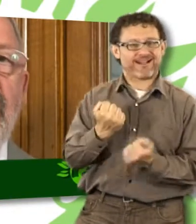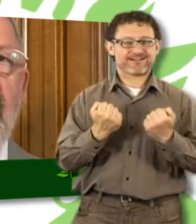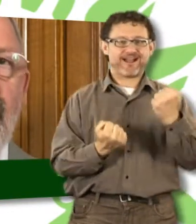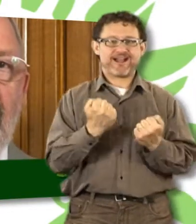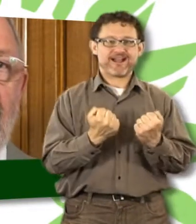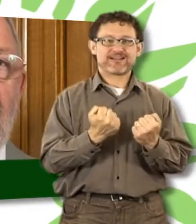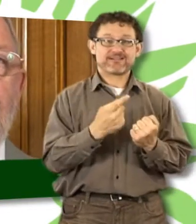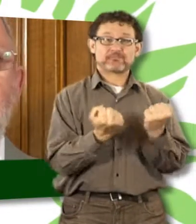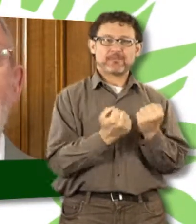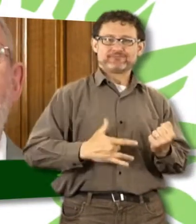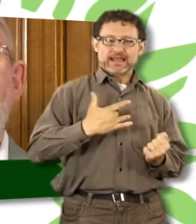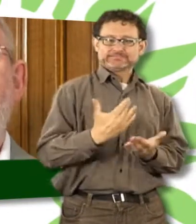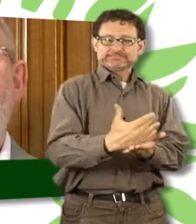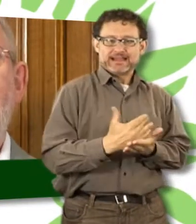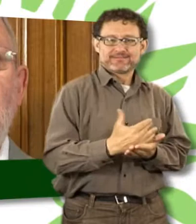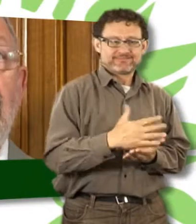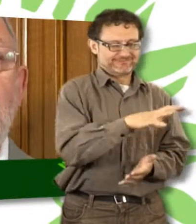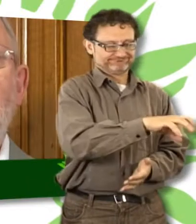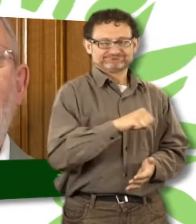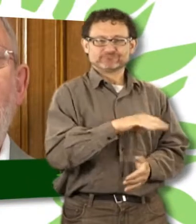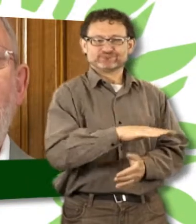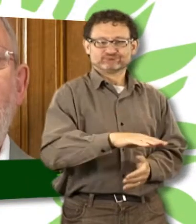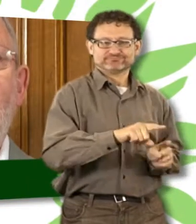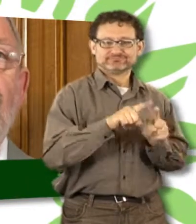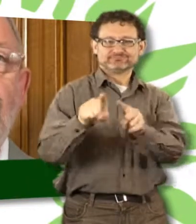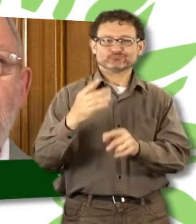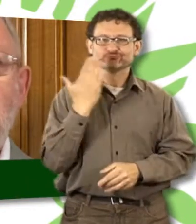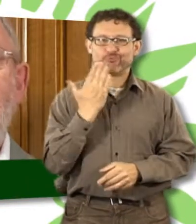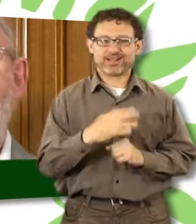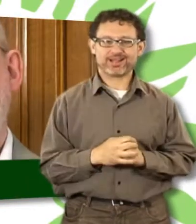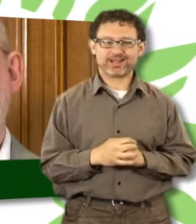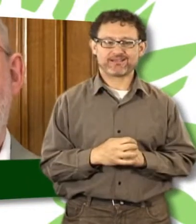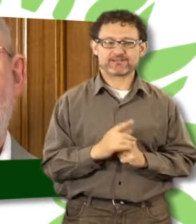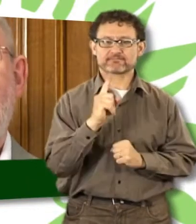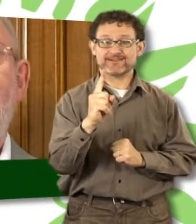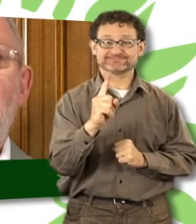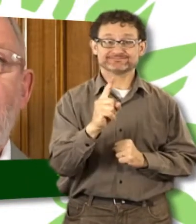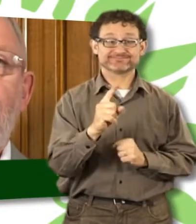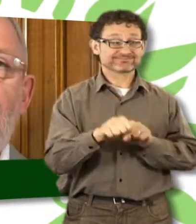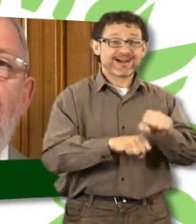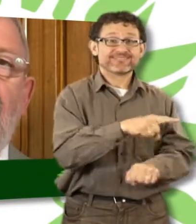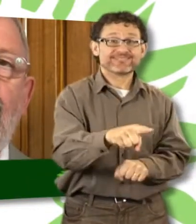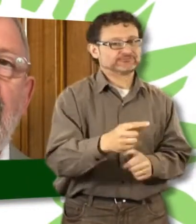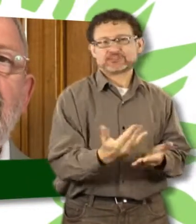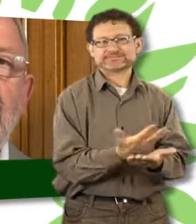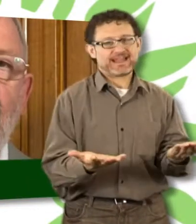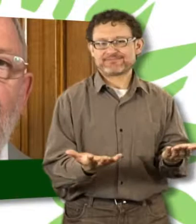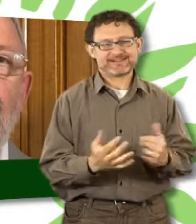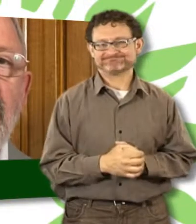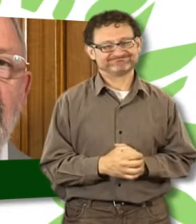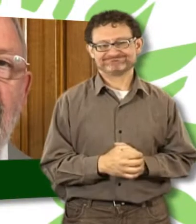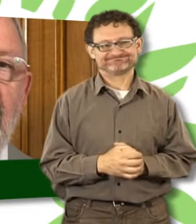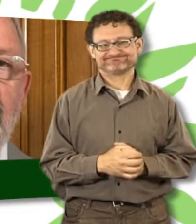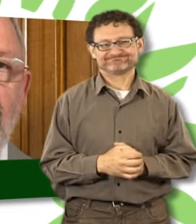that the only safe way they can get their children to school is in the motor car, and that of course makes it less safe for other people. If we're in a city